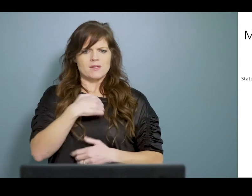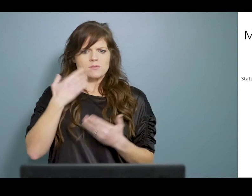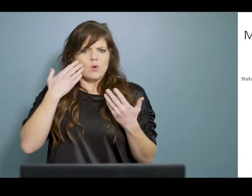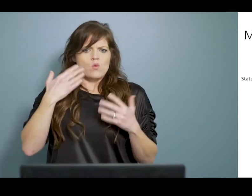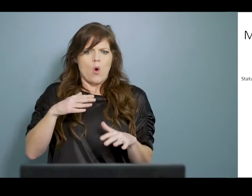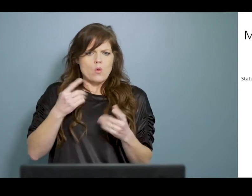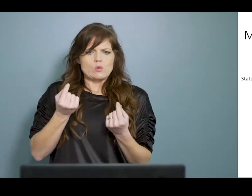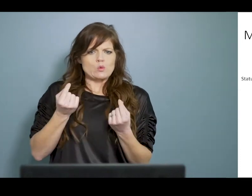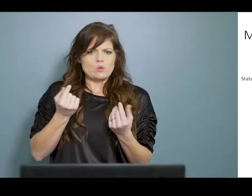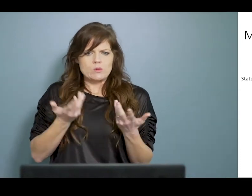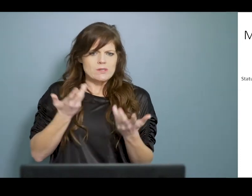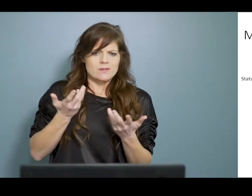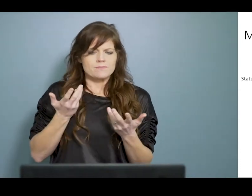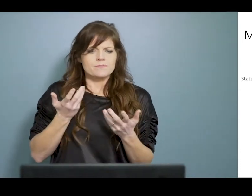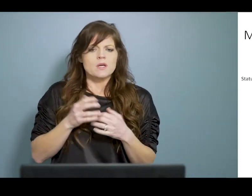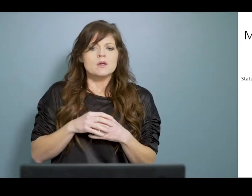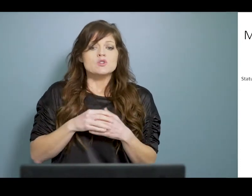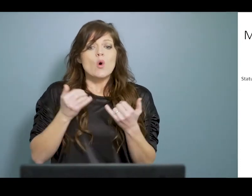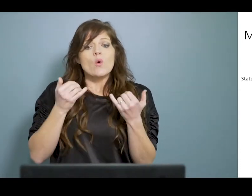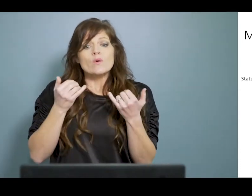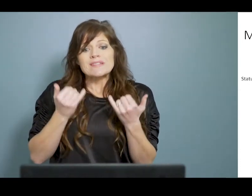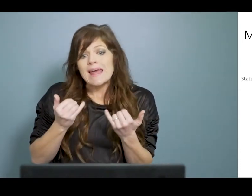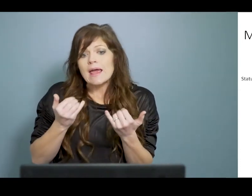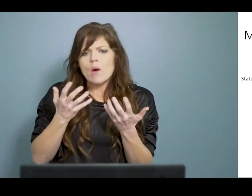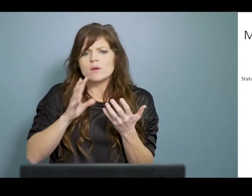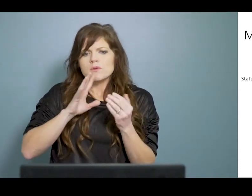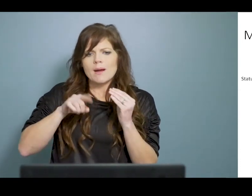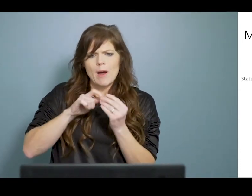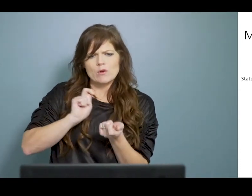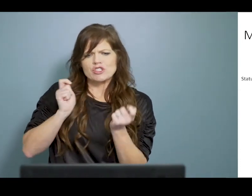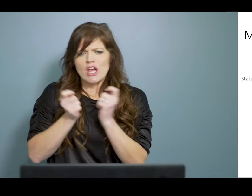about in terms of managing change